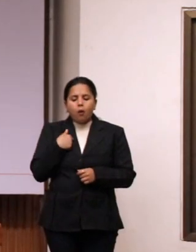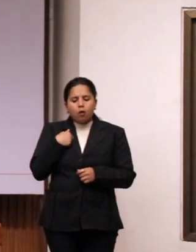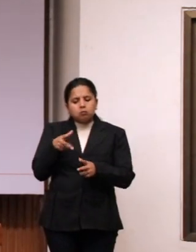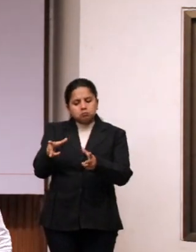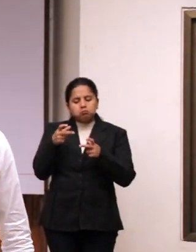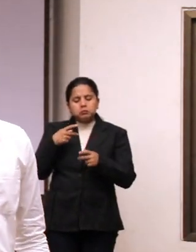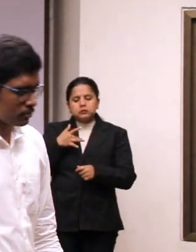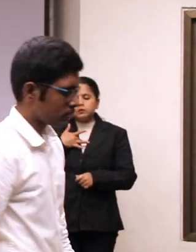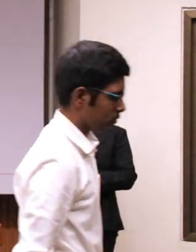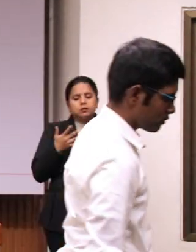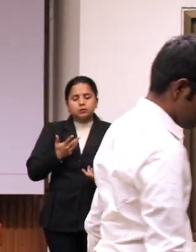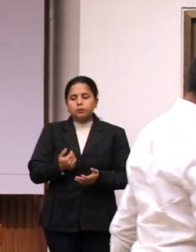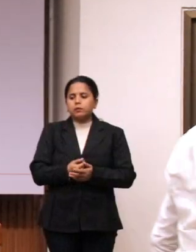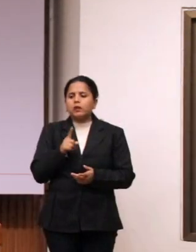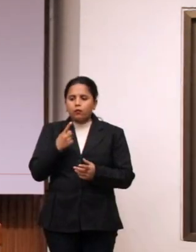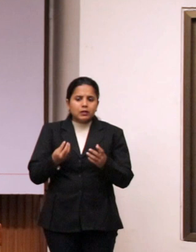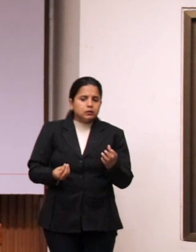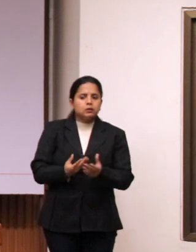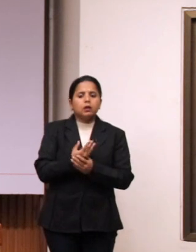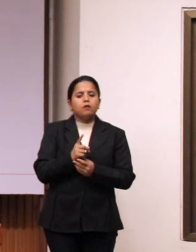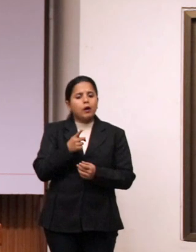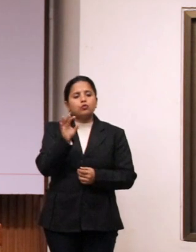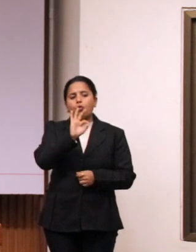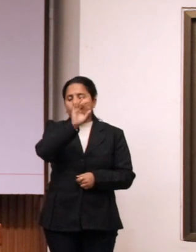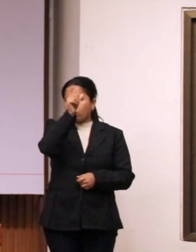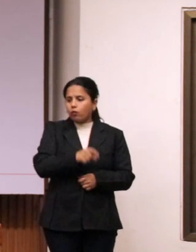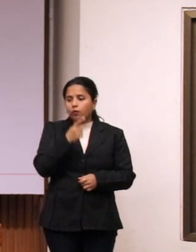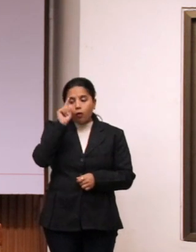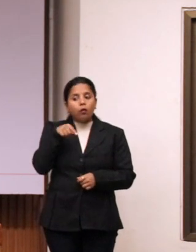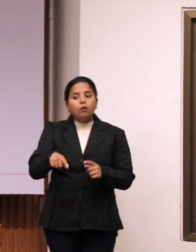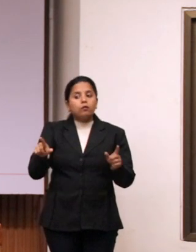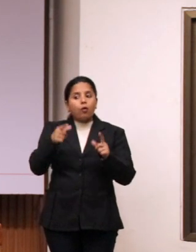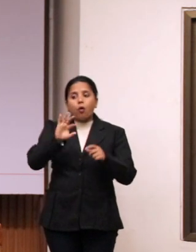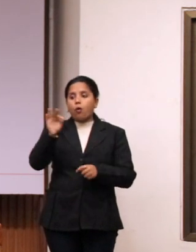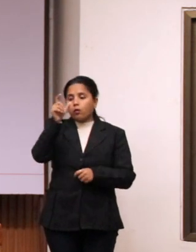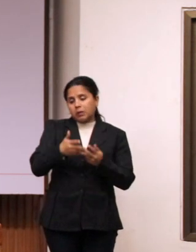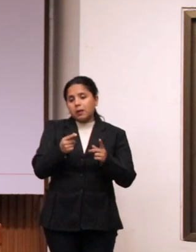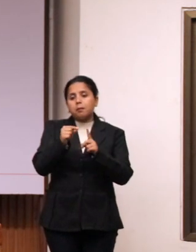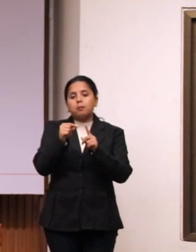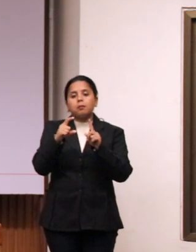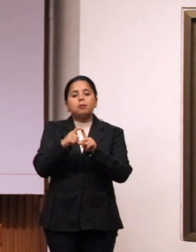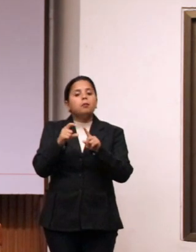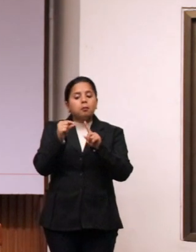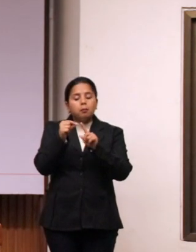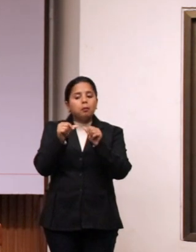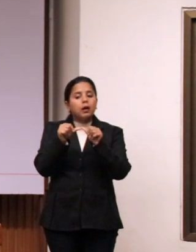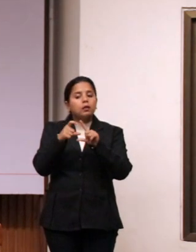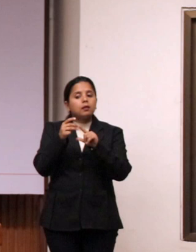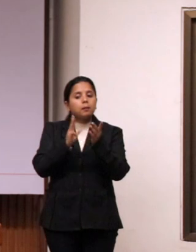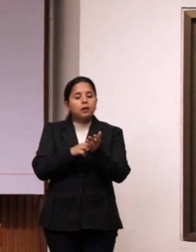that initial forest officer, one of the forest officer who might have got Padam Vibhushan,